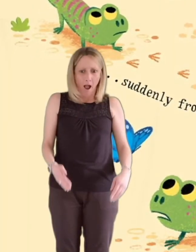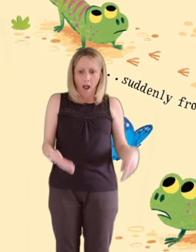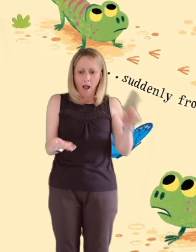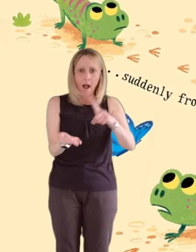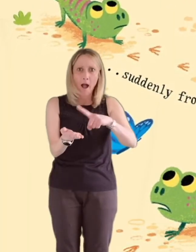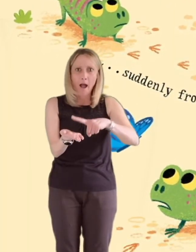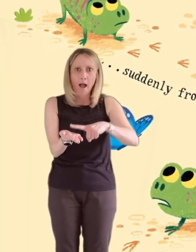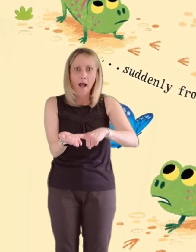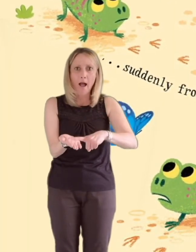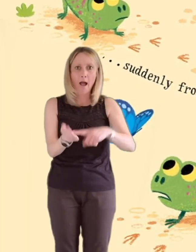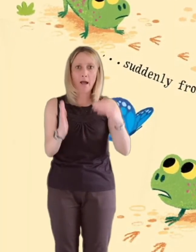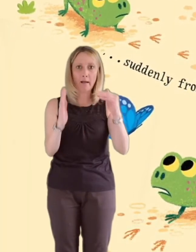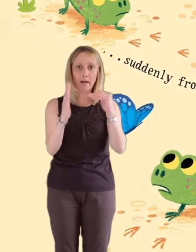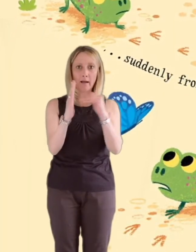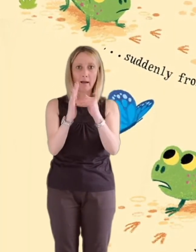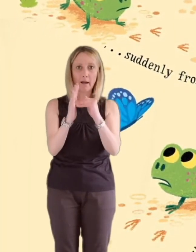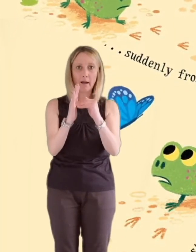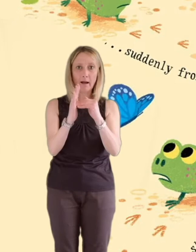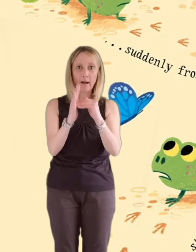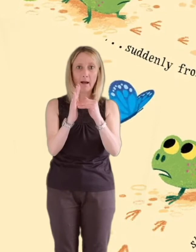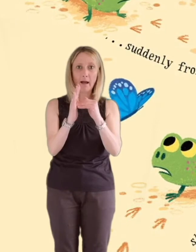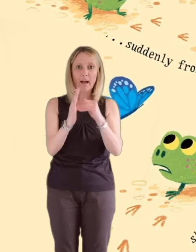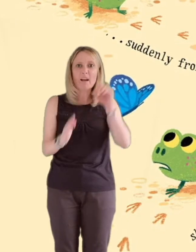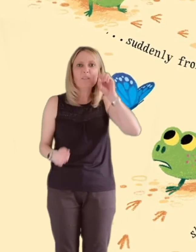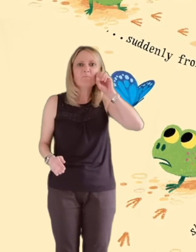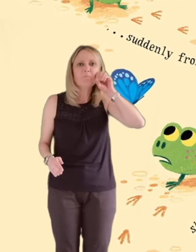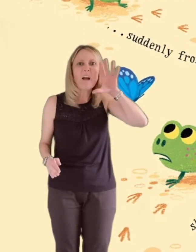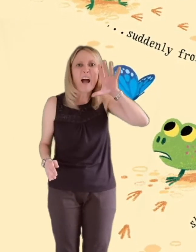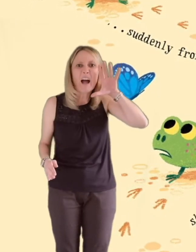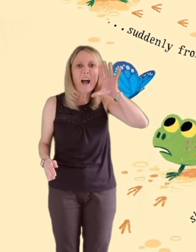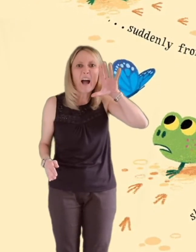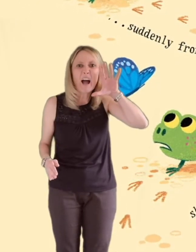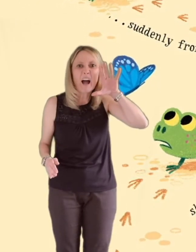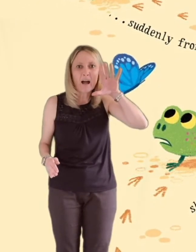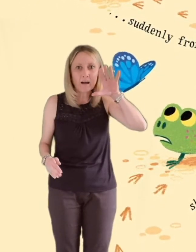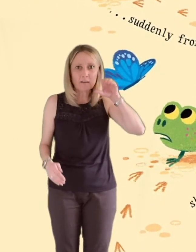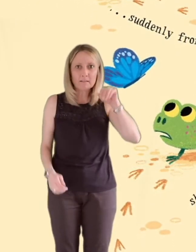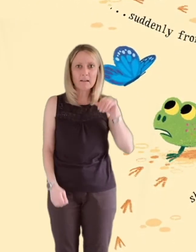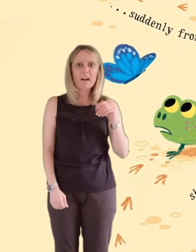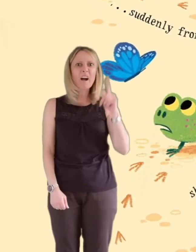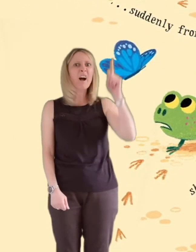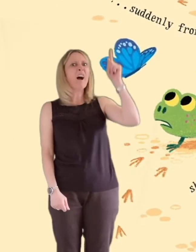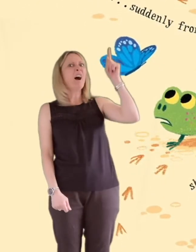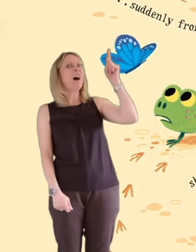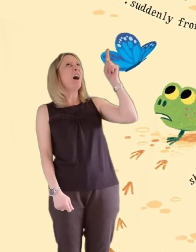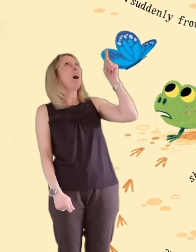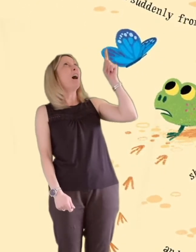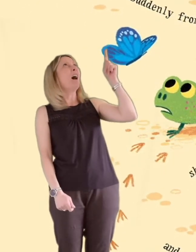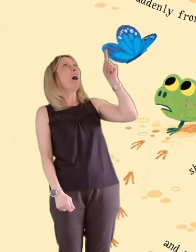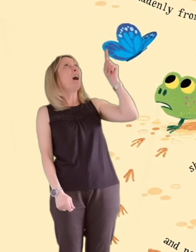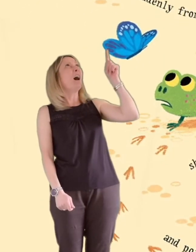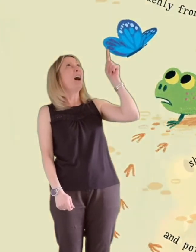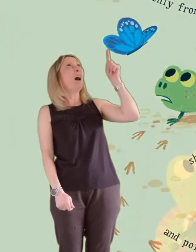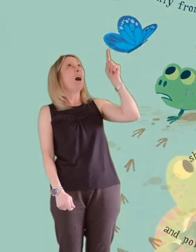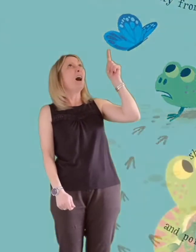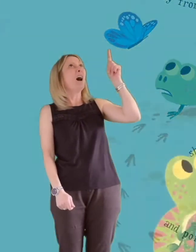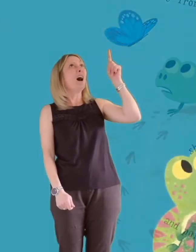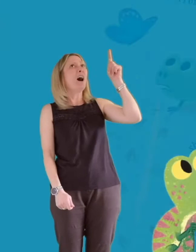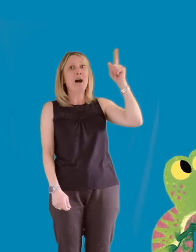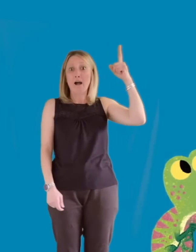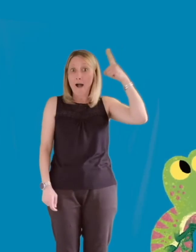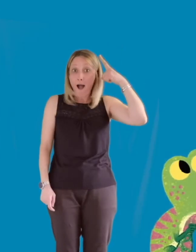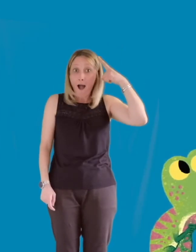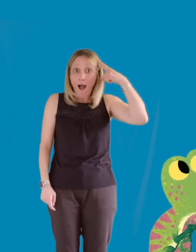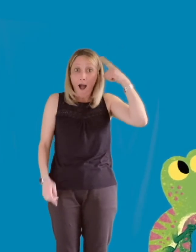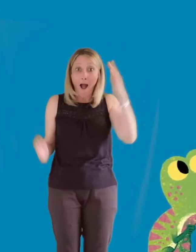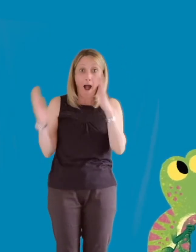nowhere, a lizard skittered by, shouting in a squeaky yelp and pointing at the sky. I